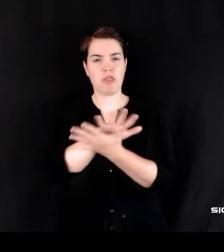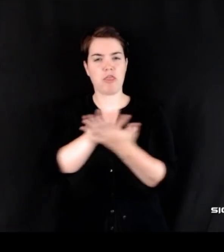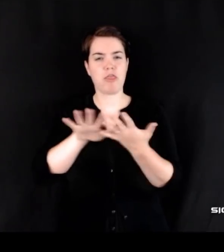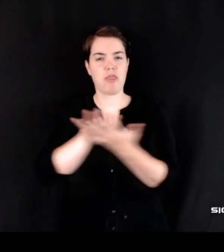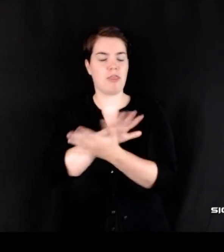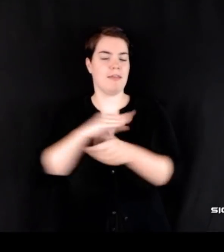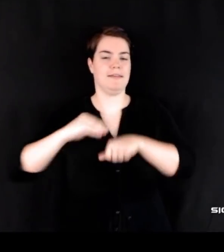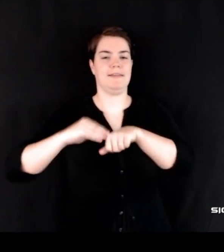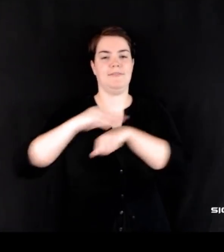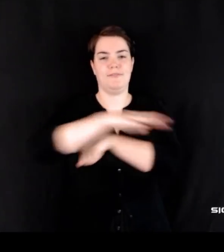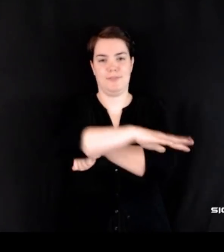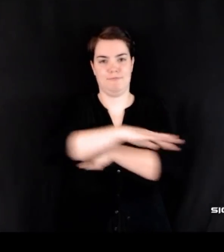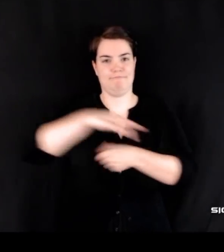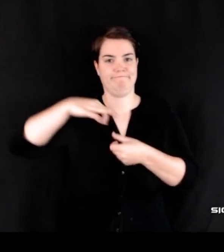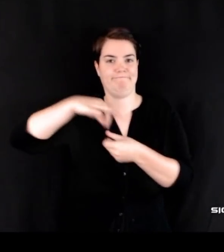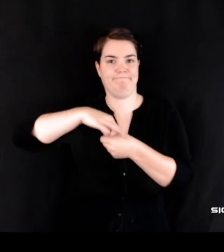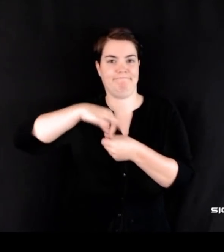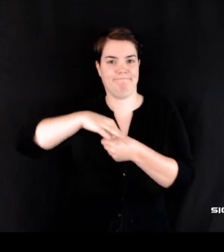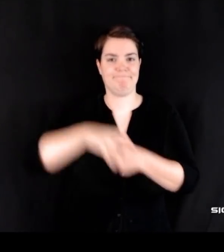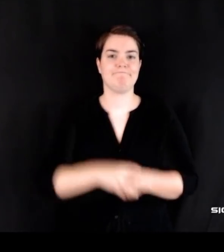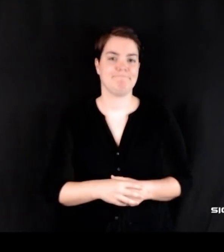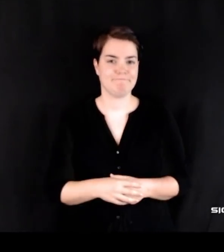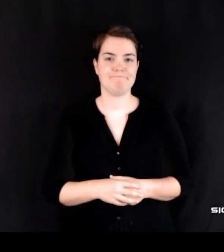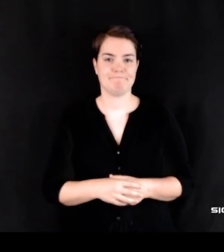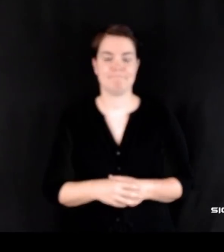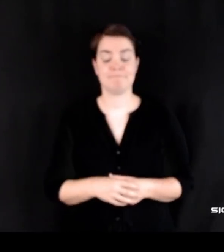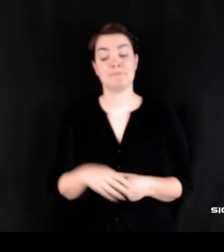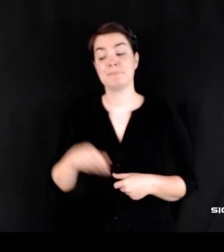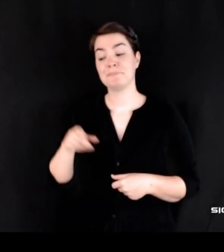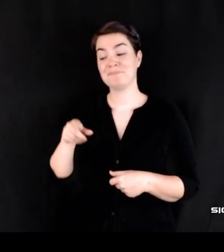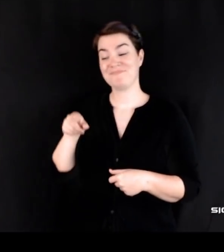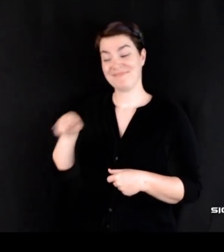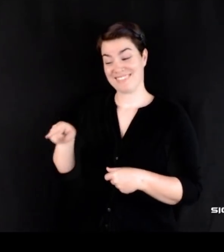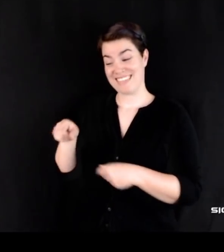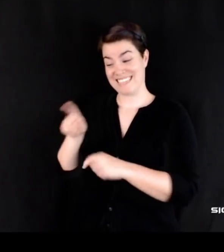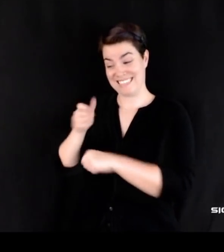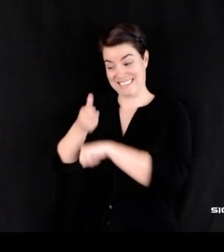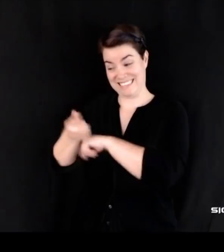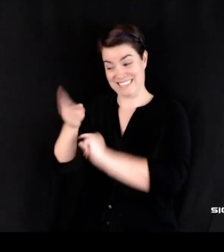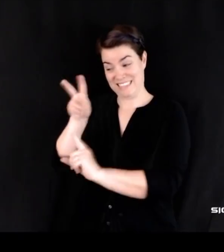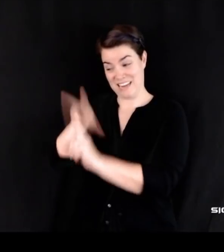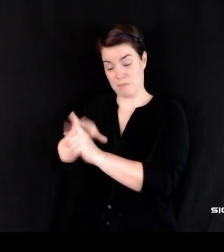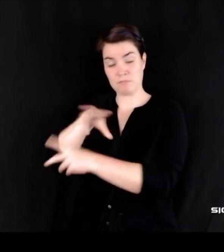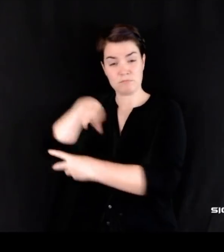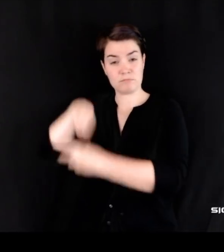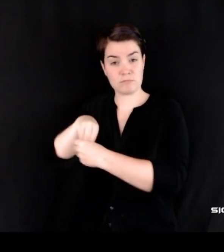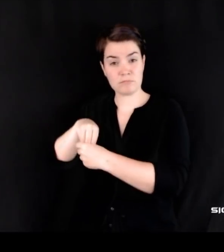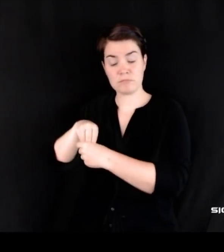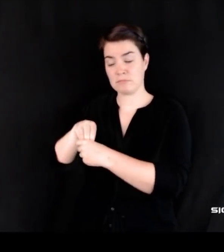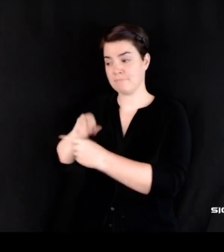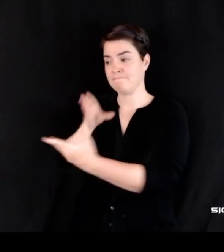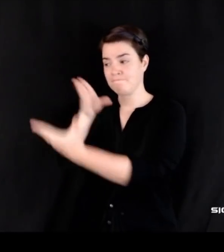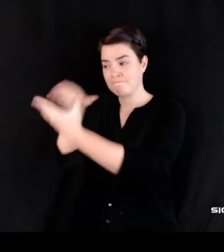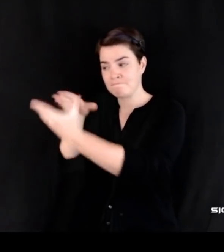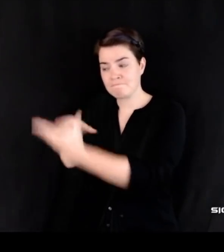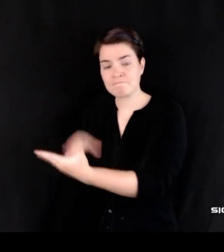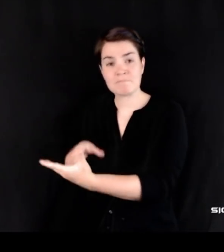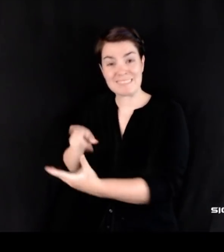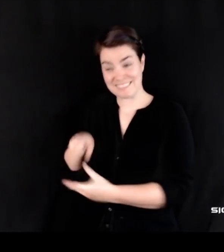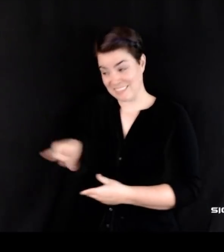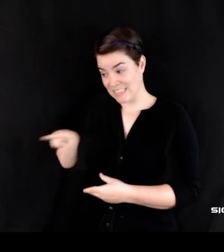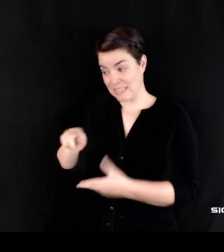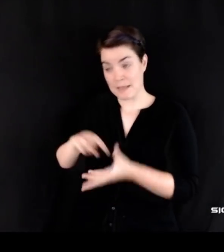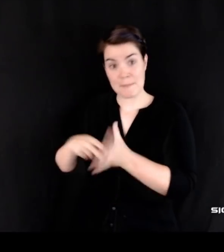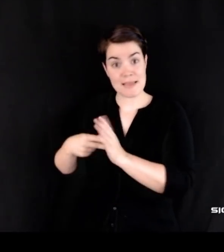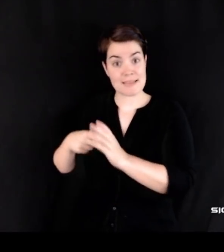election. These indictments contain allegations, and we are not commenting on the guilt or the innocence